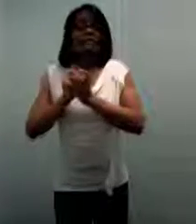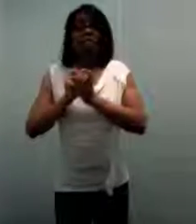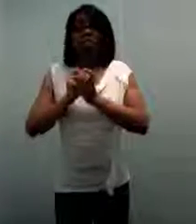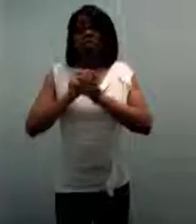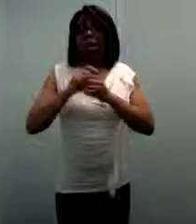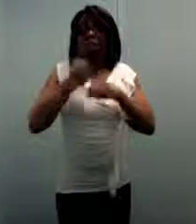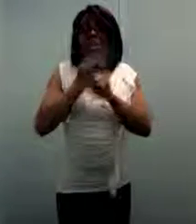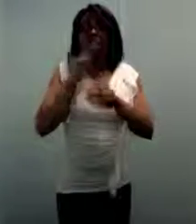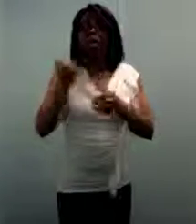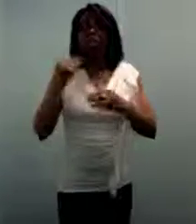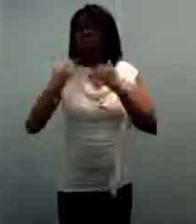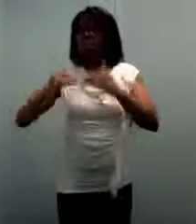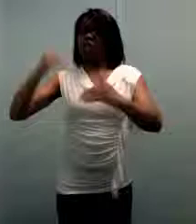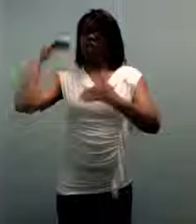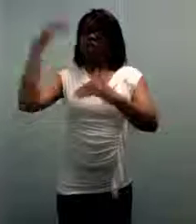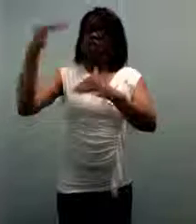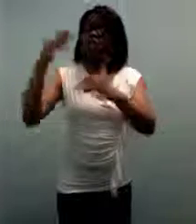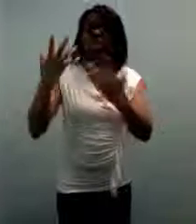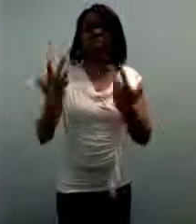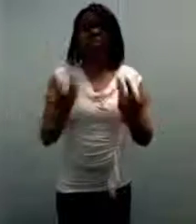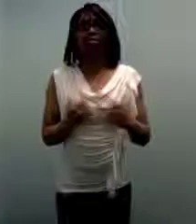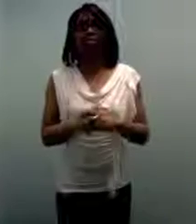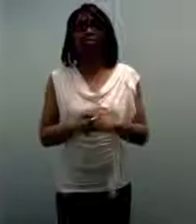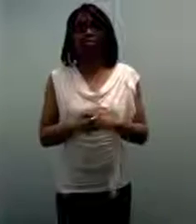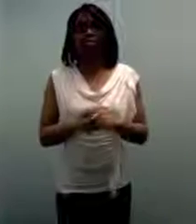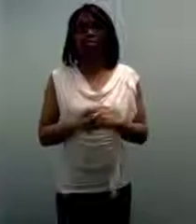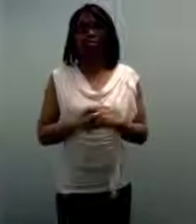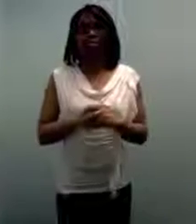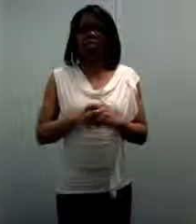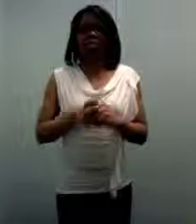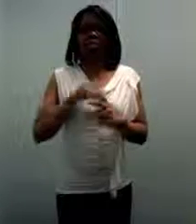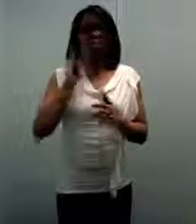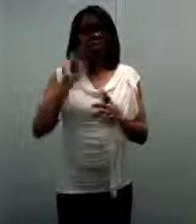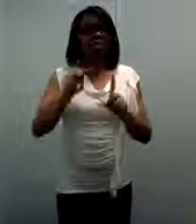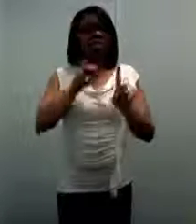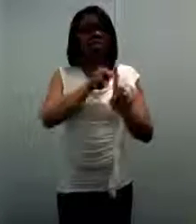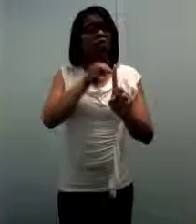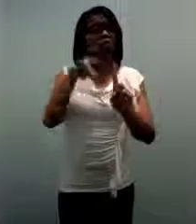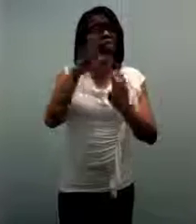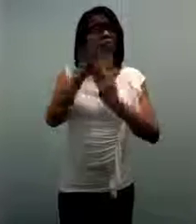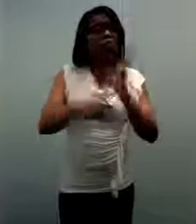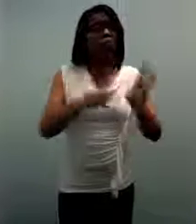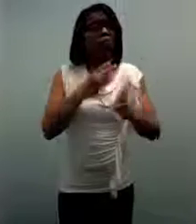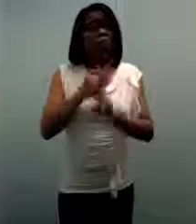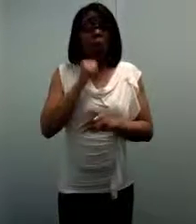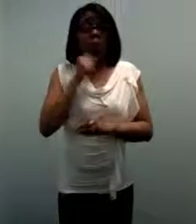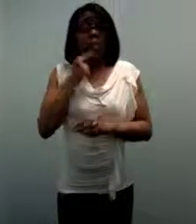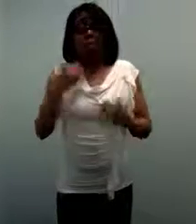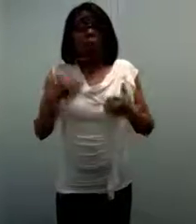sides and very large number of sides. But that, very simple example, that's a view of the world that we don't usually give people for many, many years after